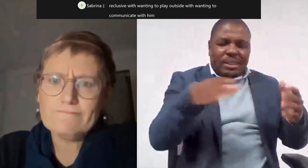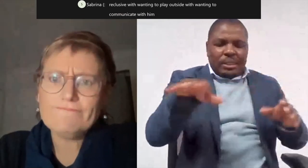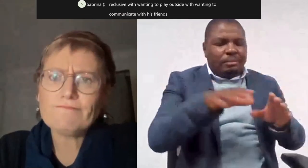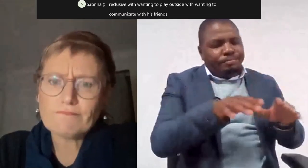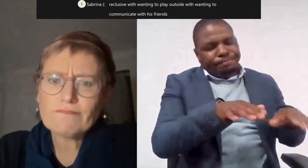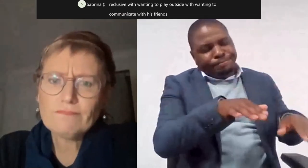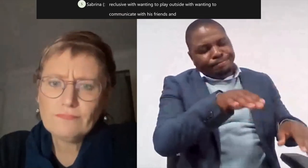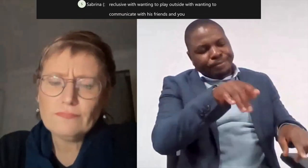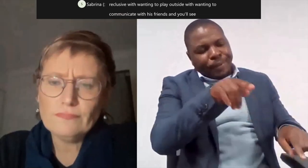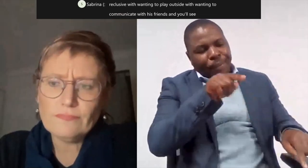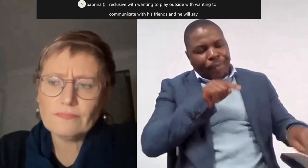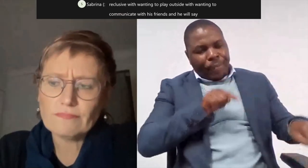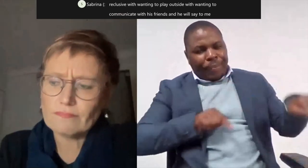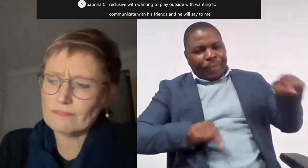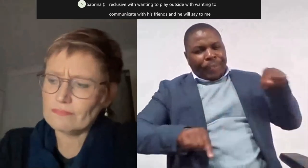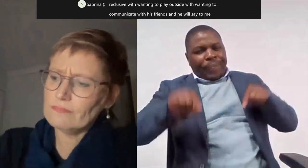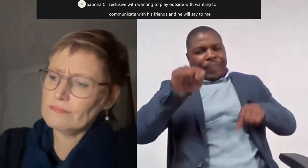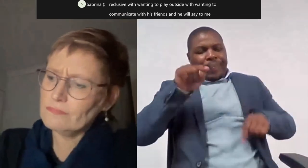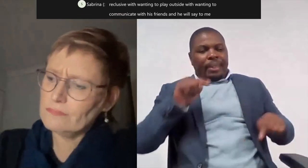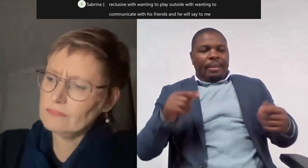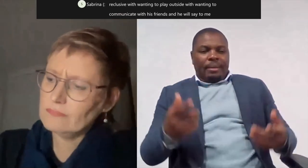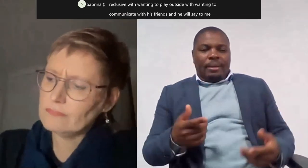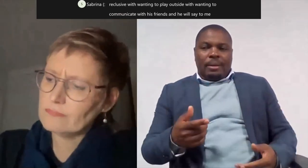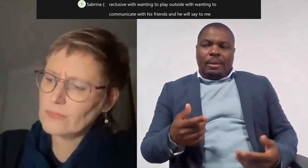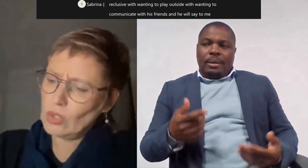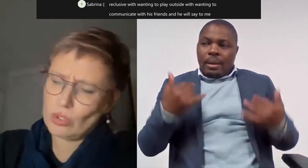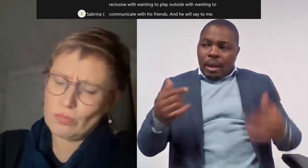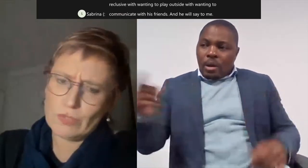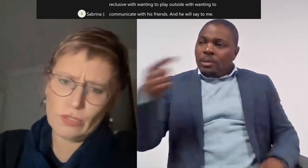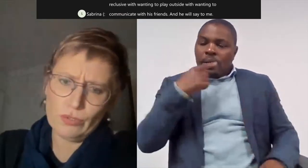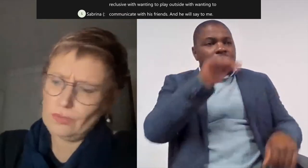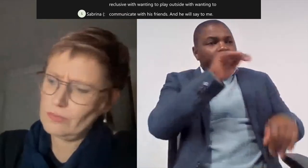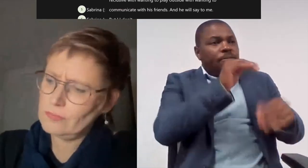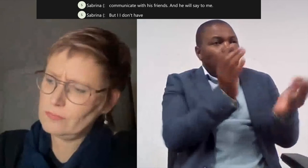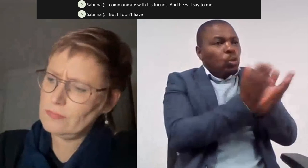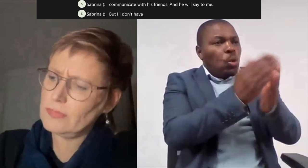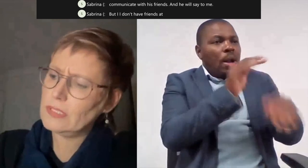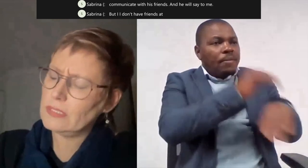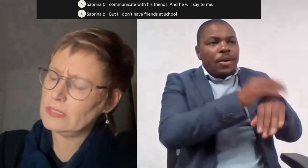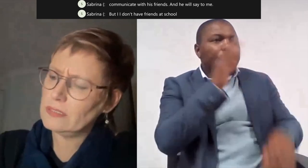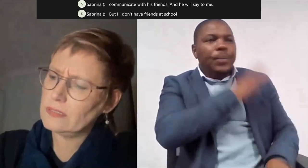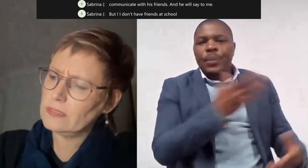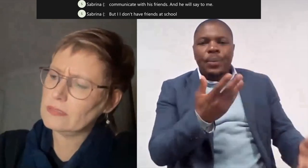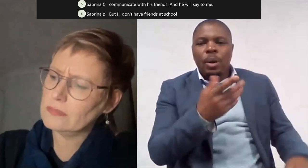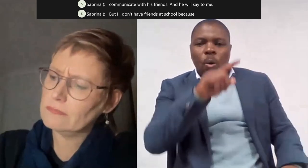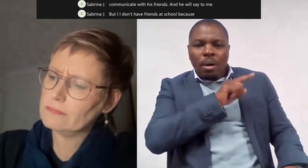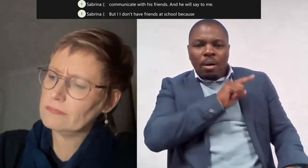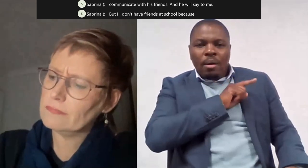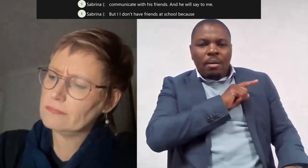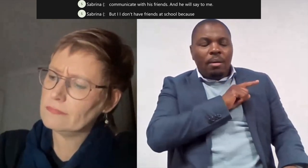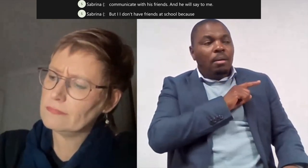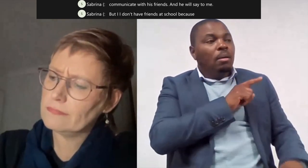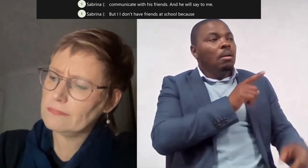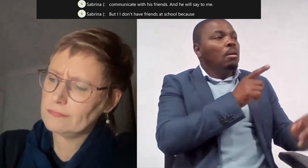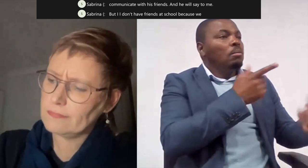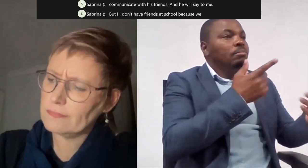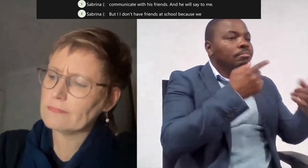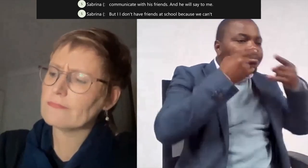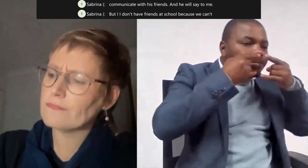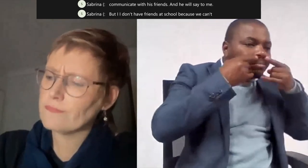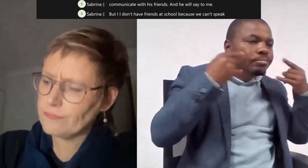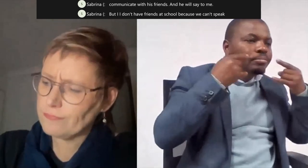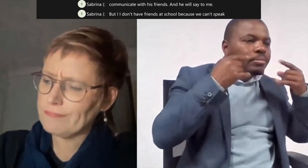but I don't have friends at school, because we can't speak without our masks